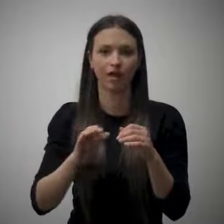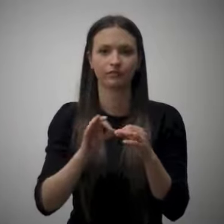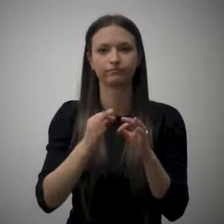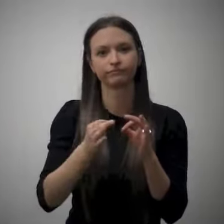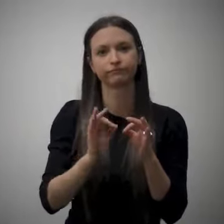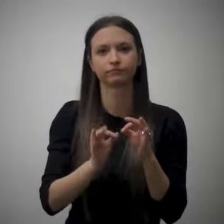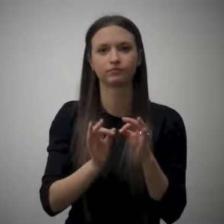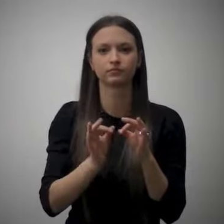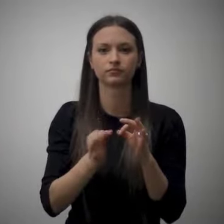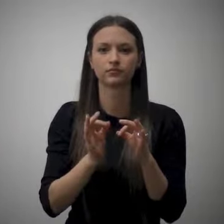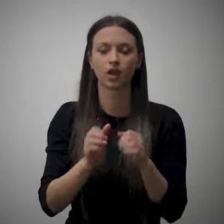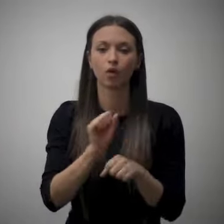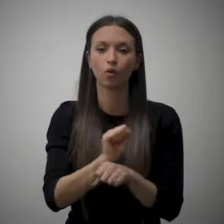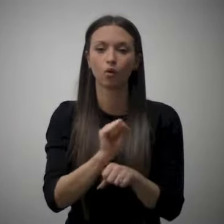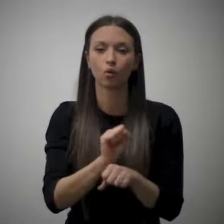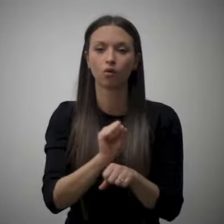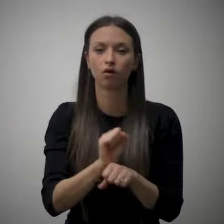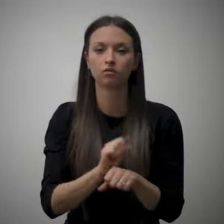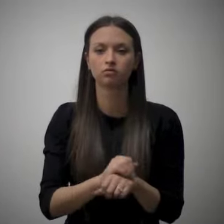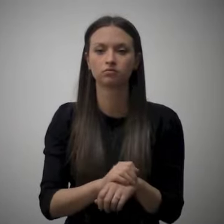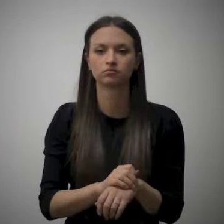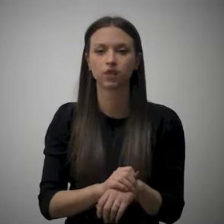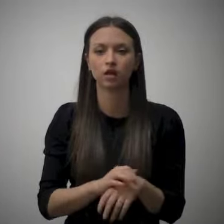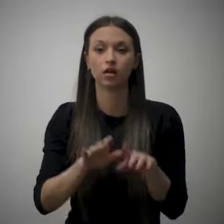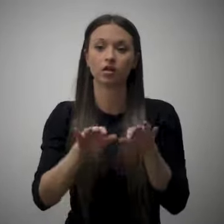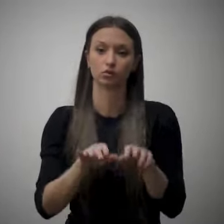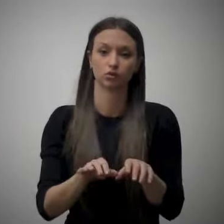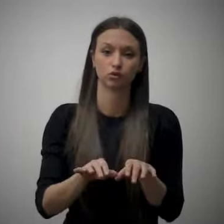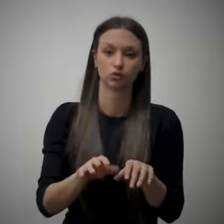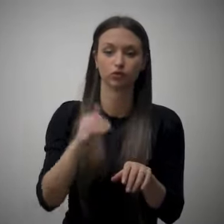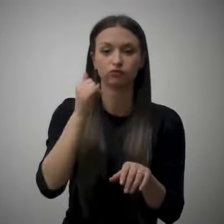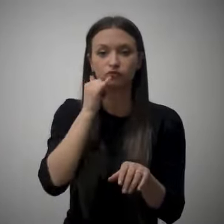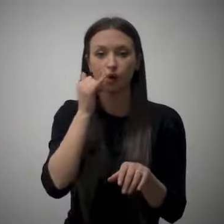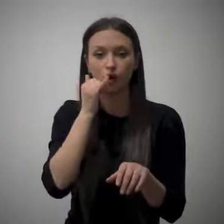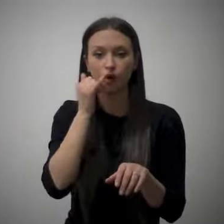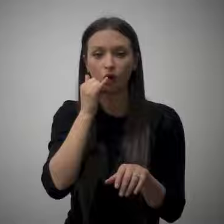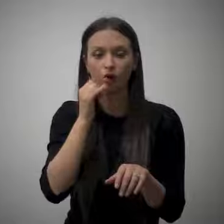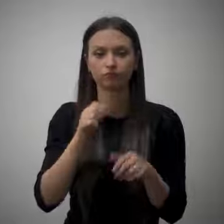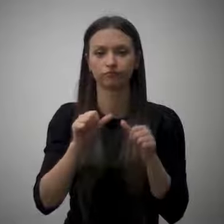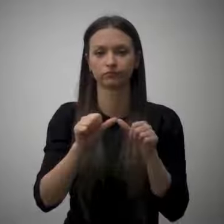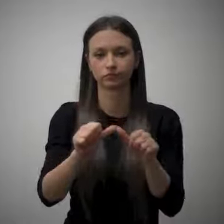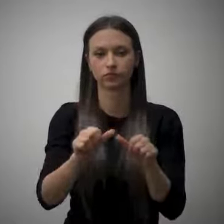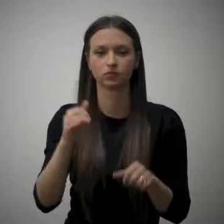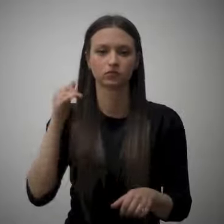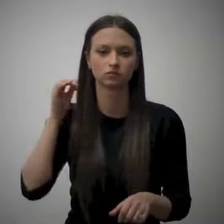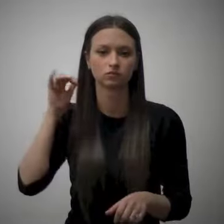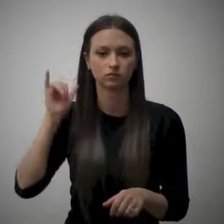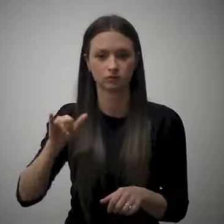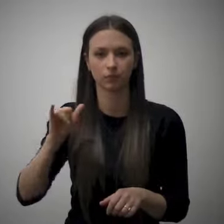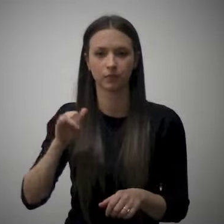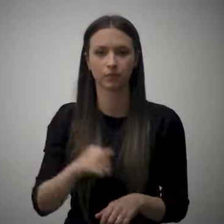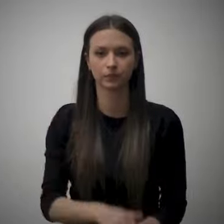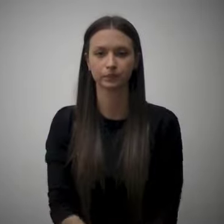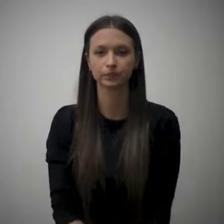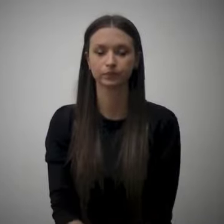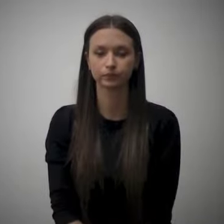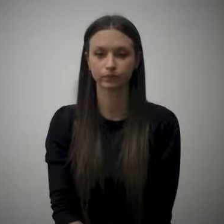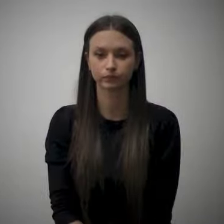still, static motion, during work and continue to do so when we use any kind of